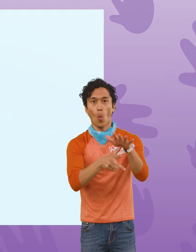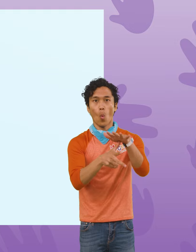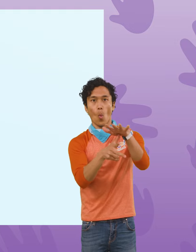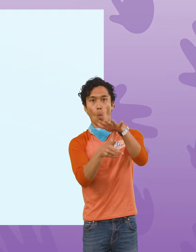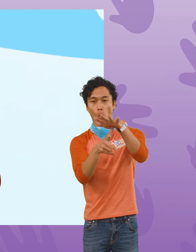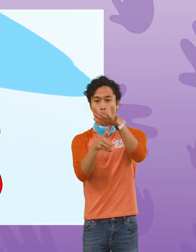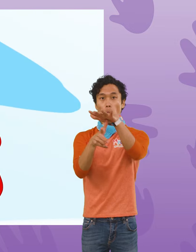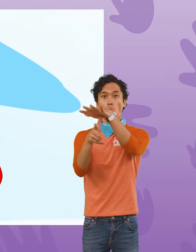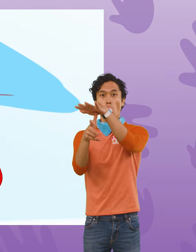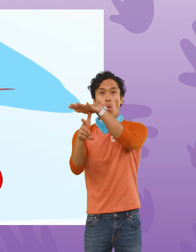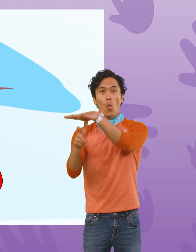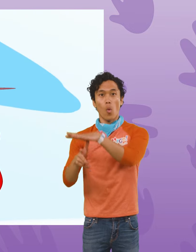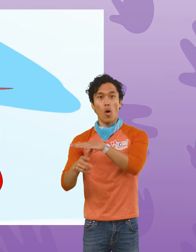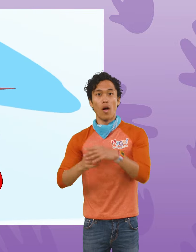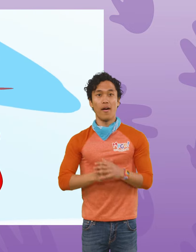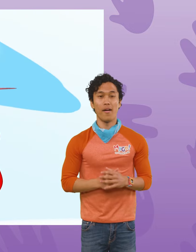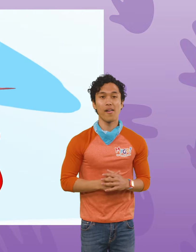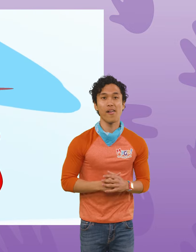flying bus.